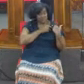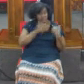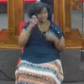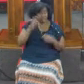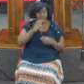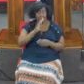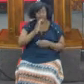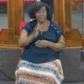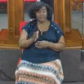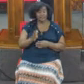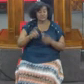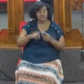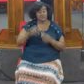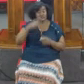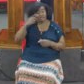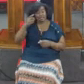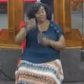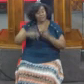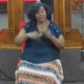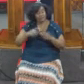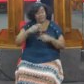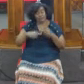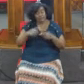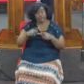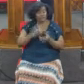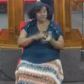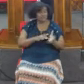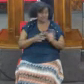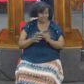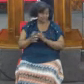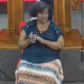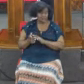be to tell people about Jesus.